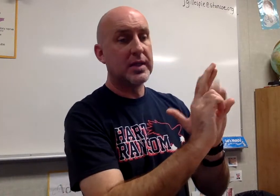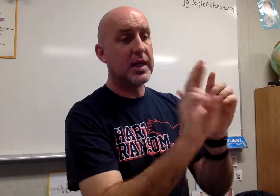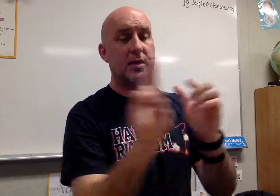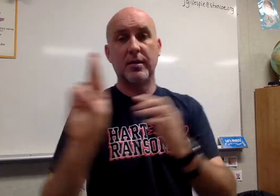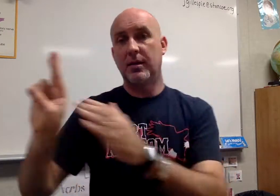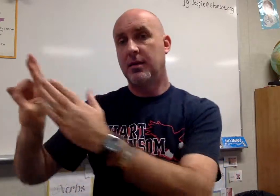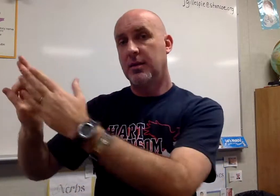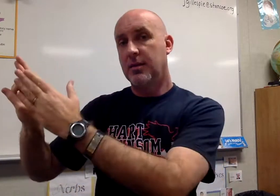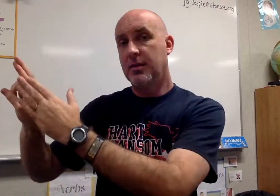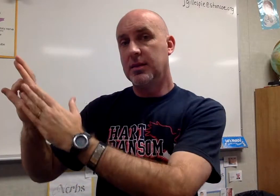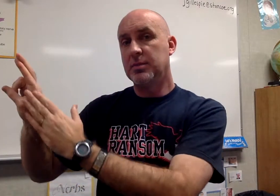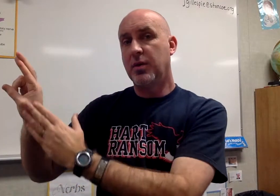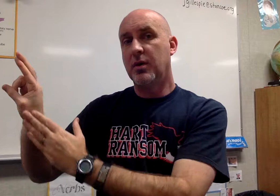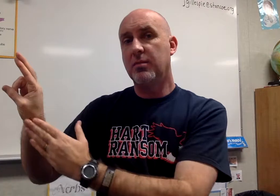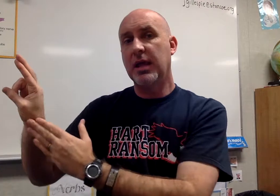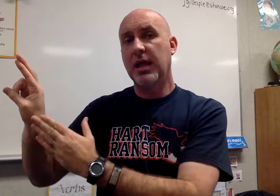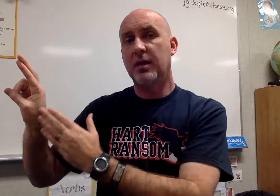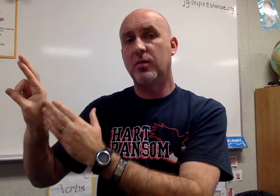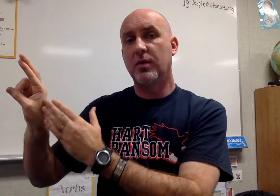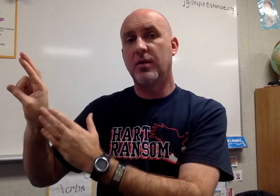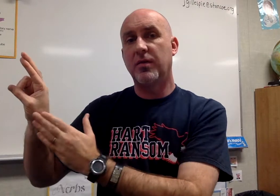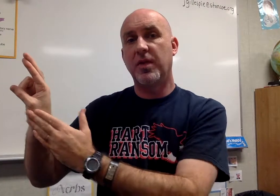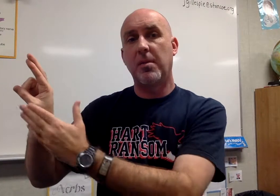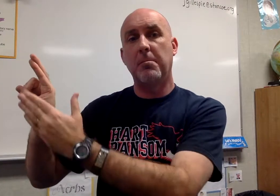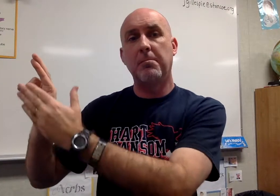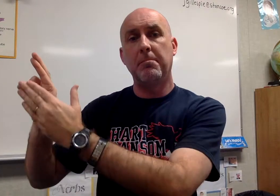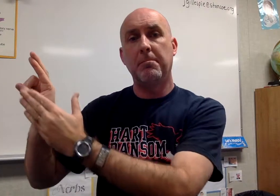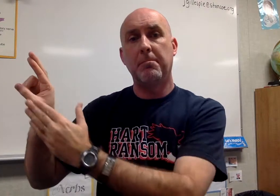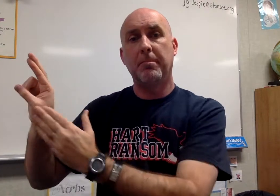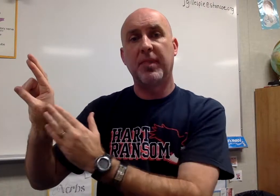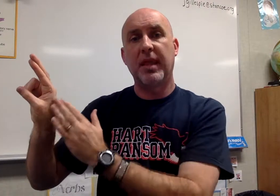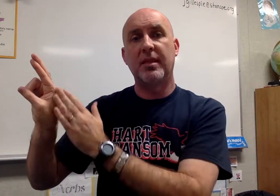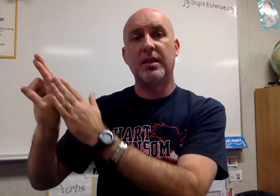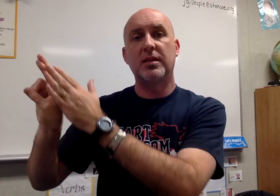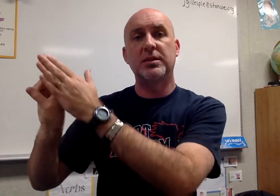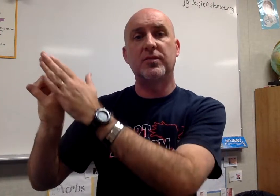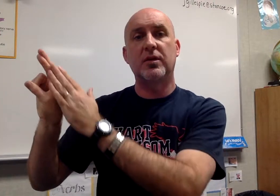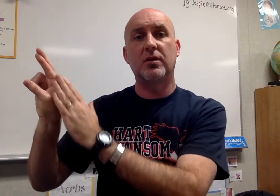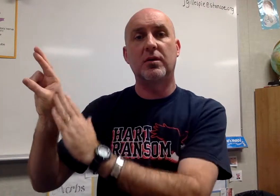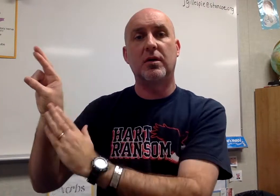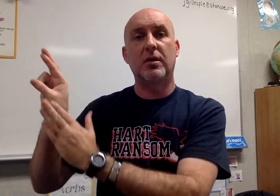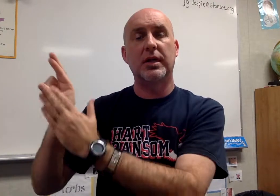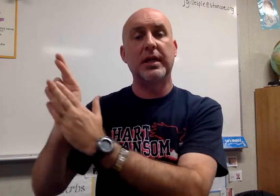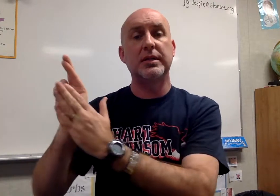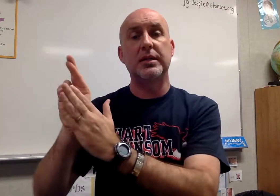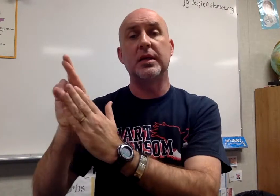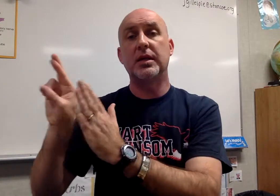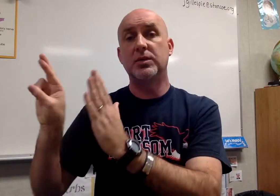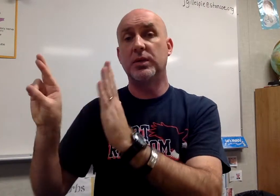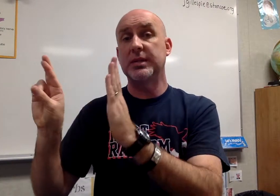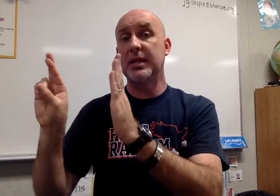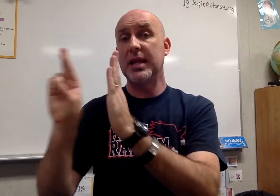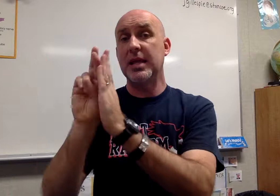again, this part of my hand where the thumb and the index finger are connected is what's going to hit.